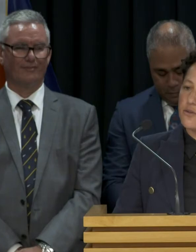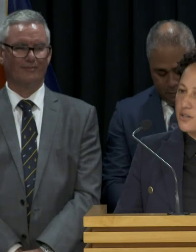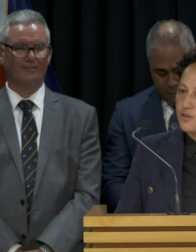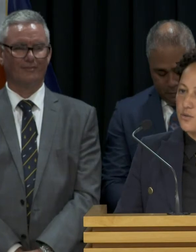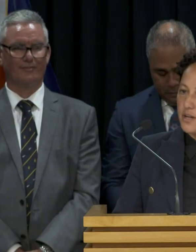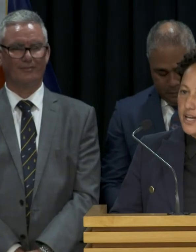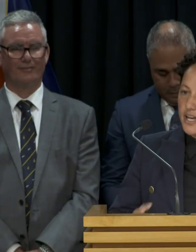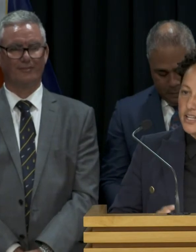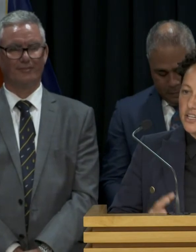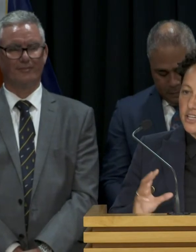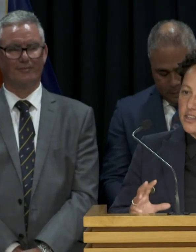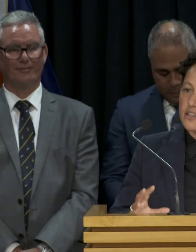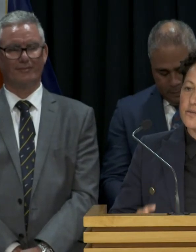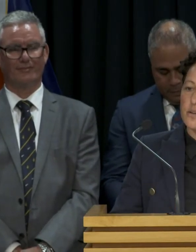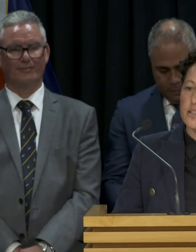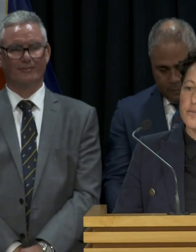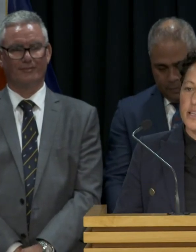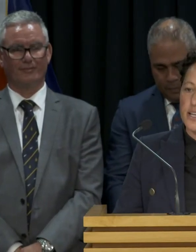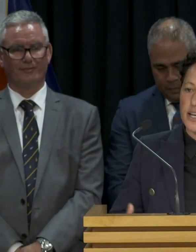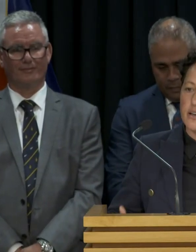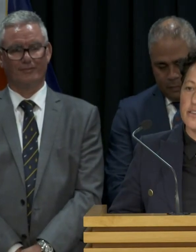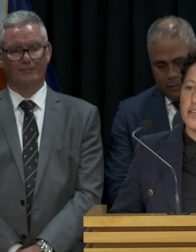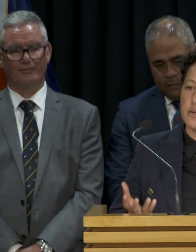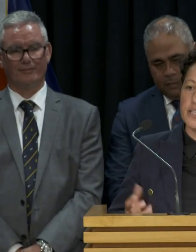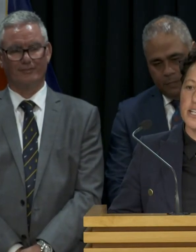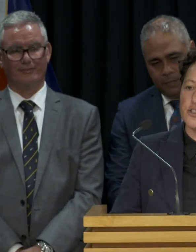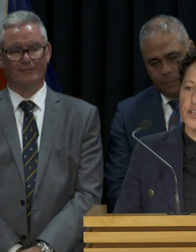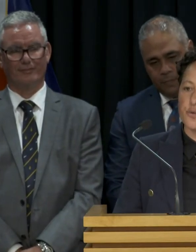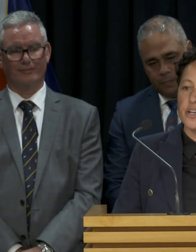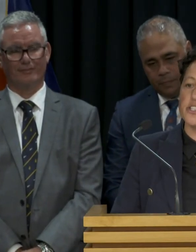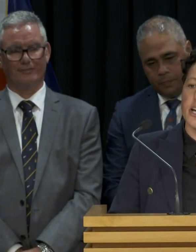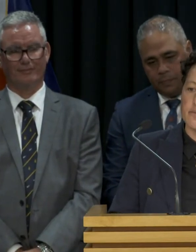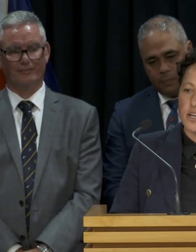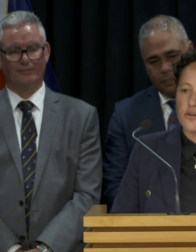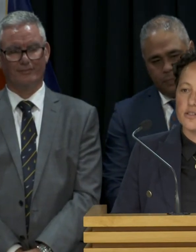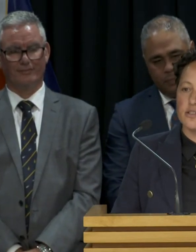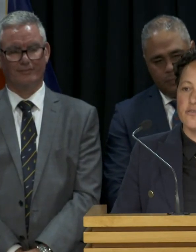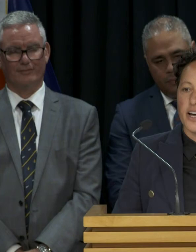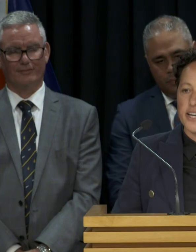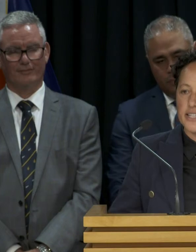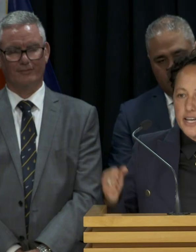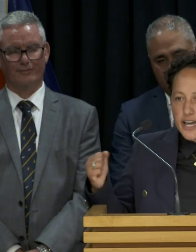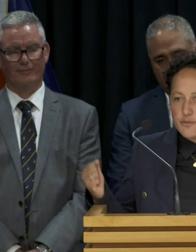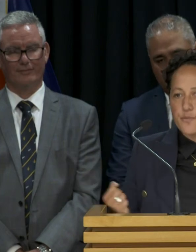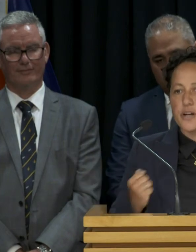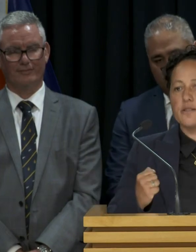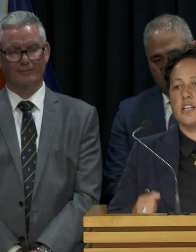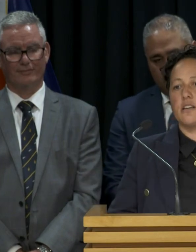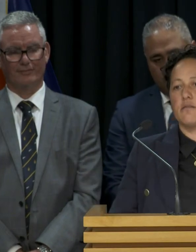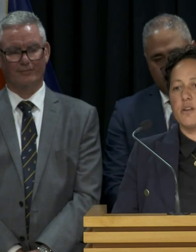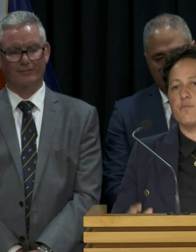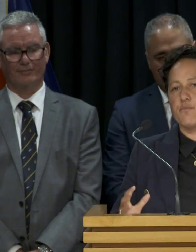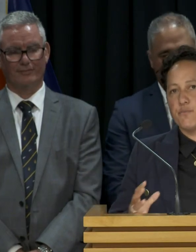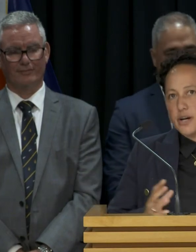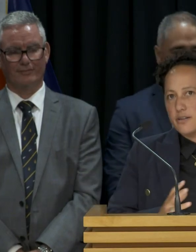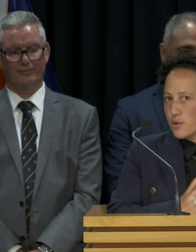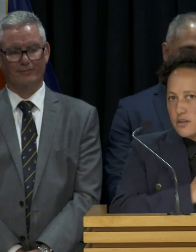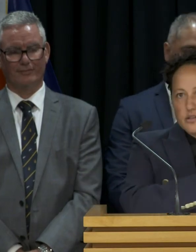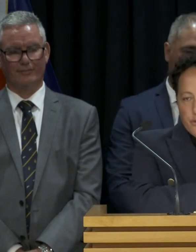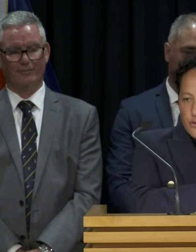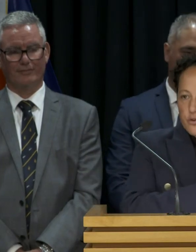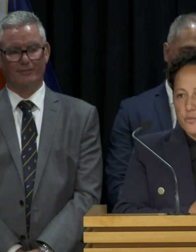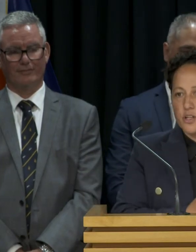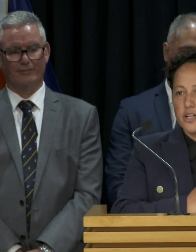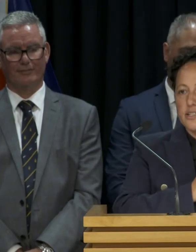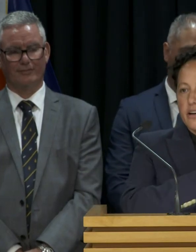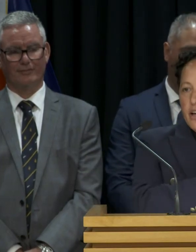that's really critical in this role as well. The ability to reach out across the divide and bring whether